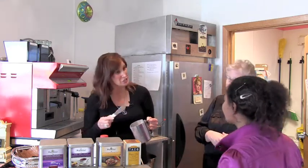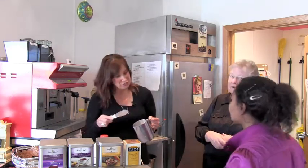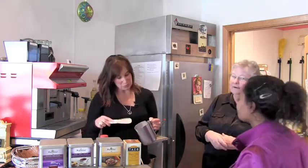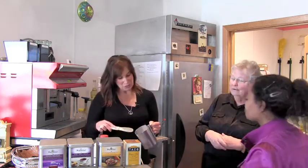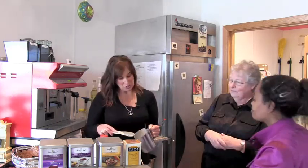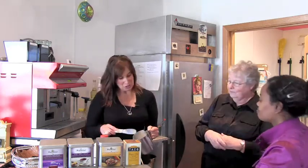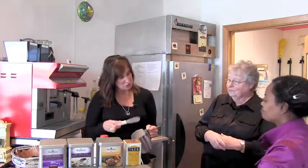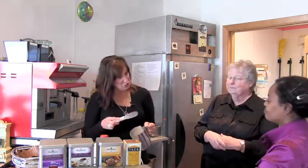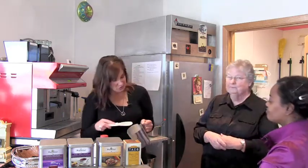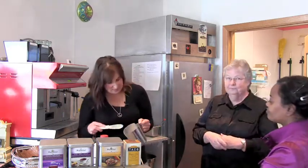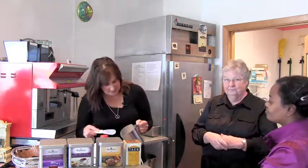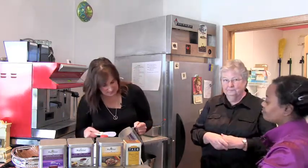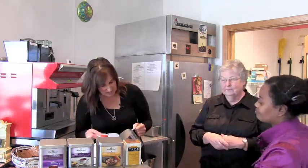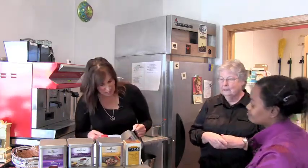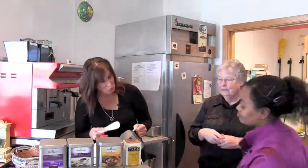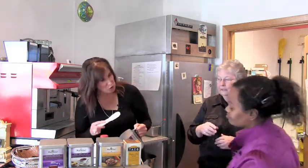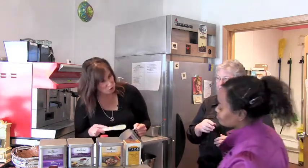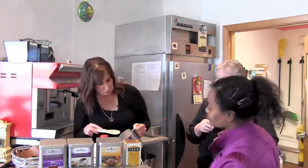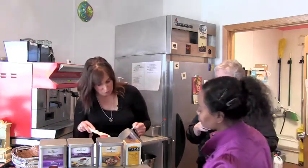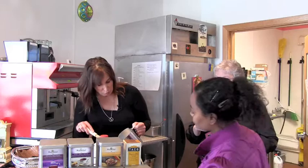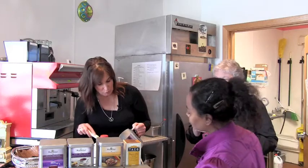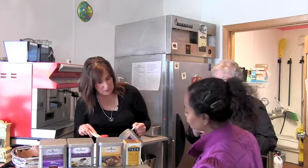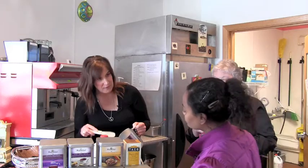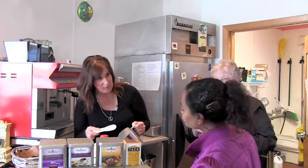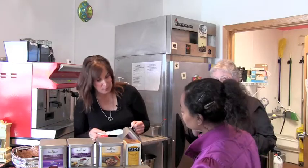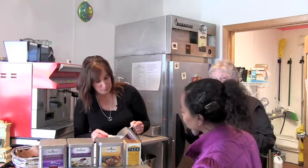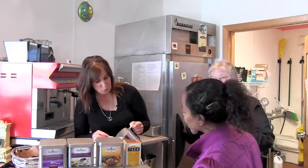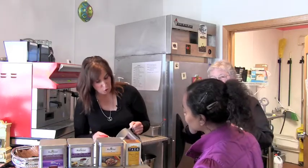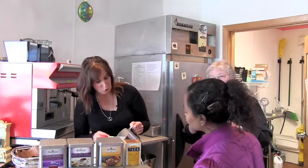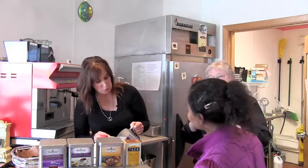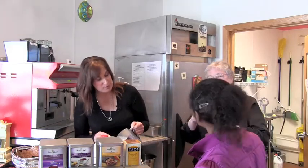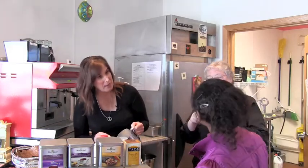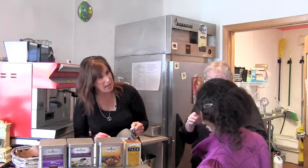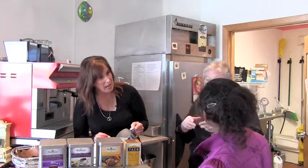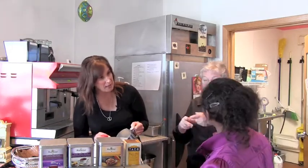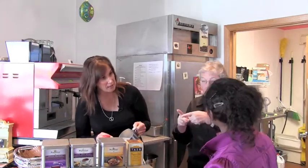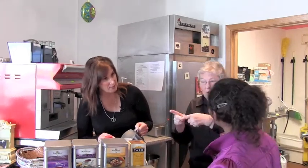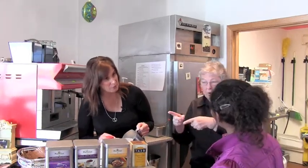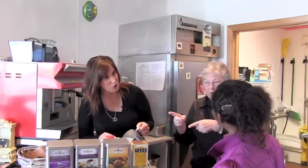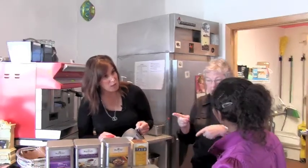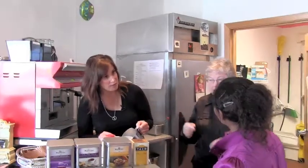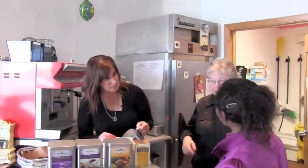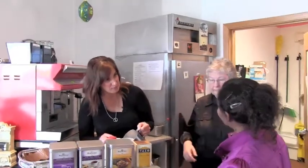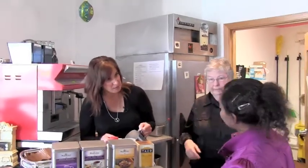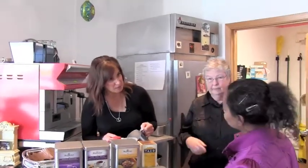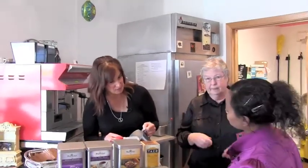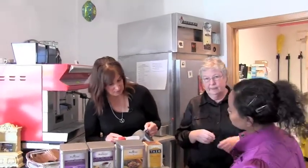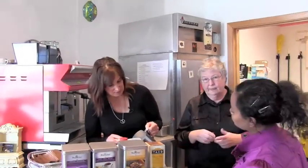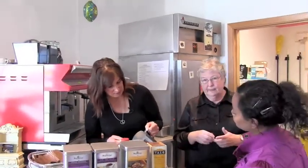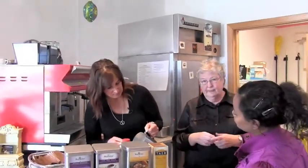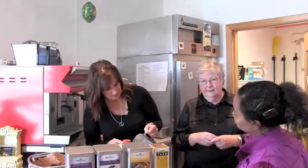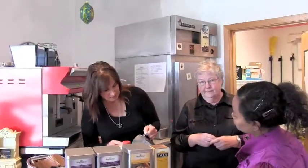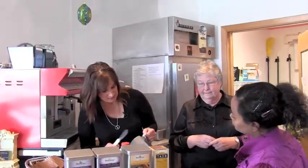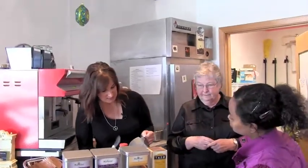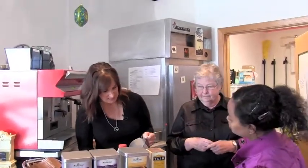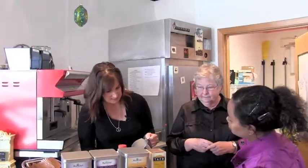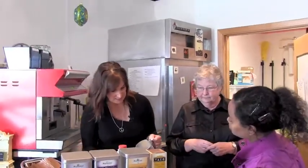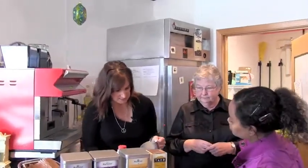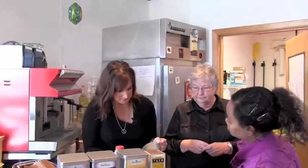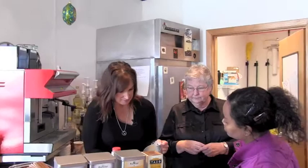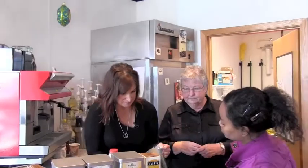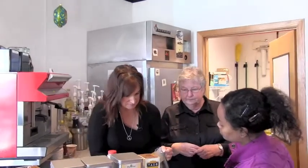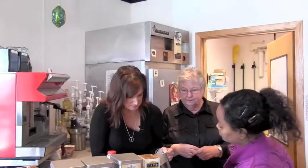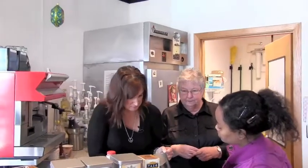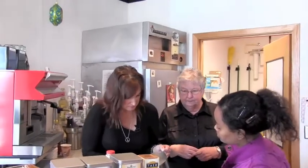Yeah. So when you can see it now, when you pour it in the cup, you hold back the frothed milk like